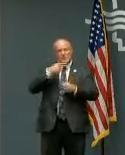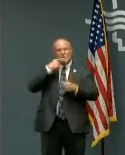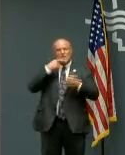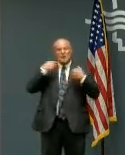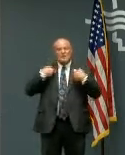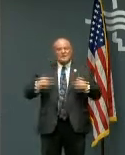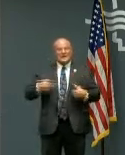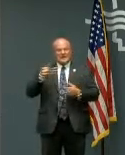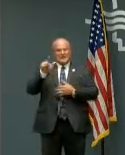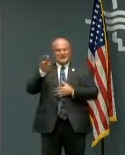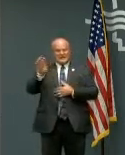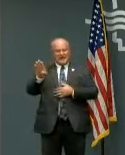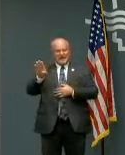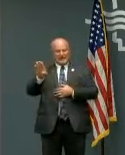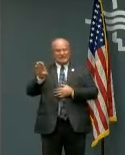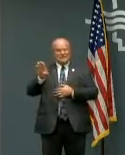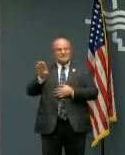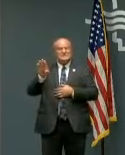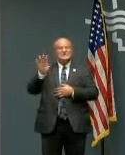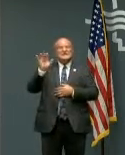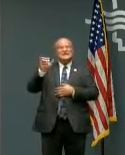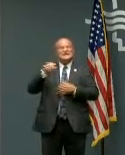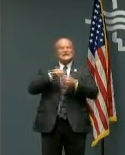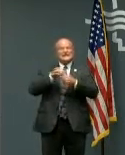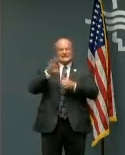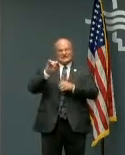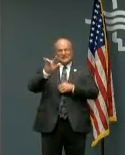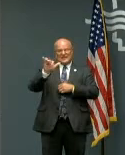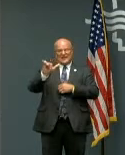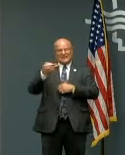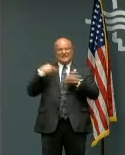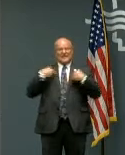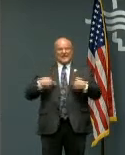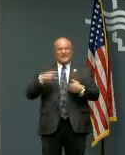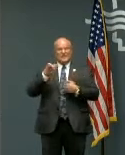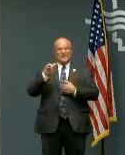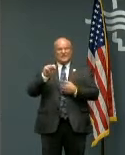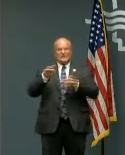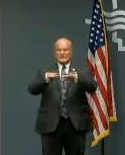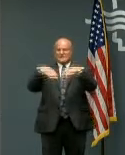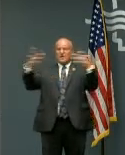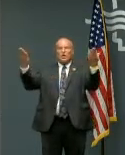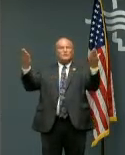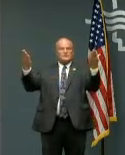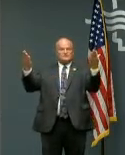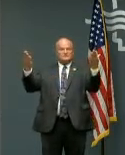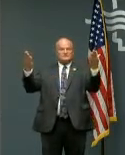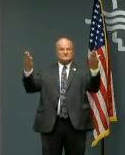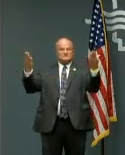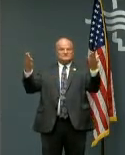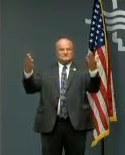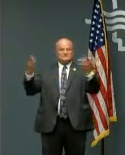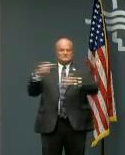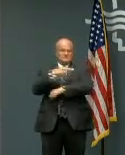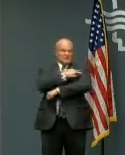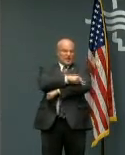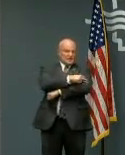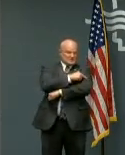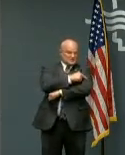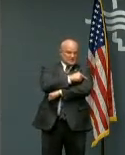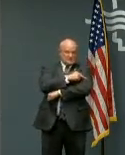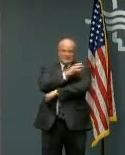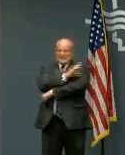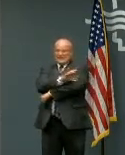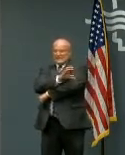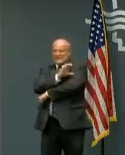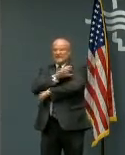health labs, which is in your county health units, is open to you. It's hospital, it's